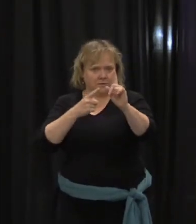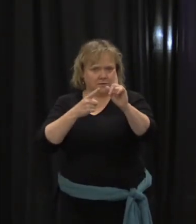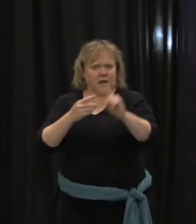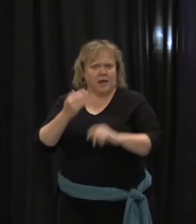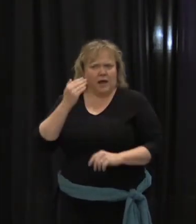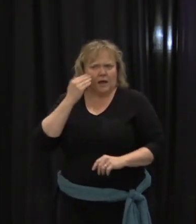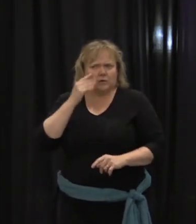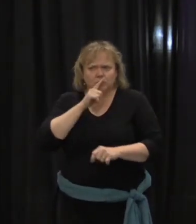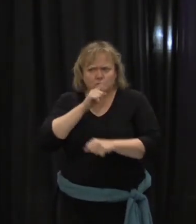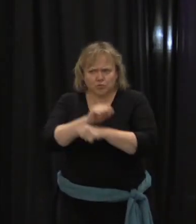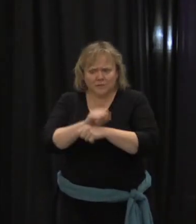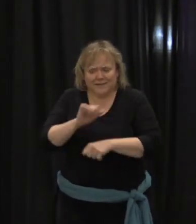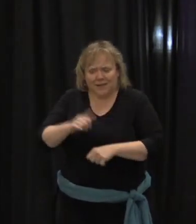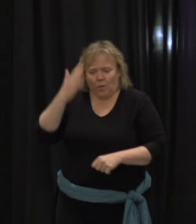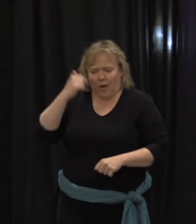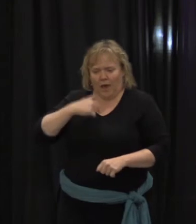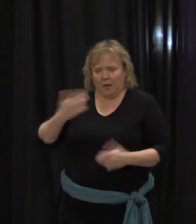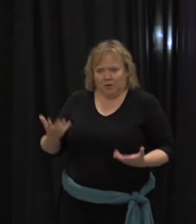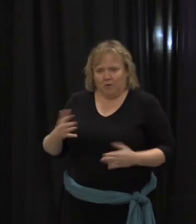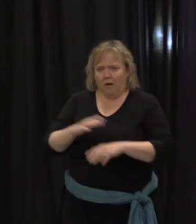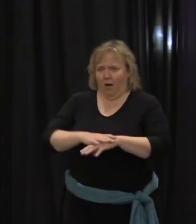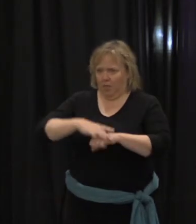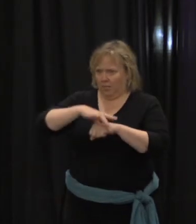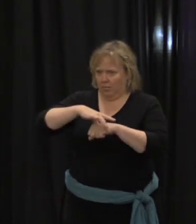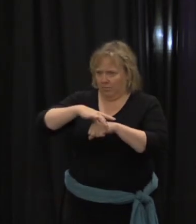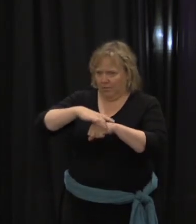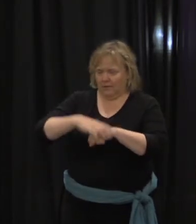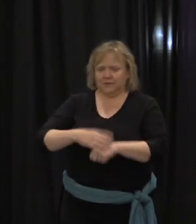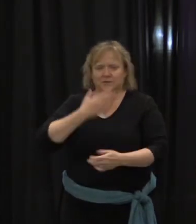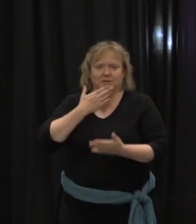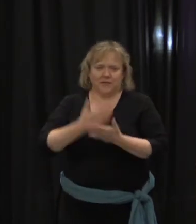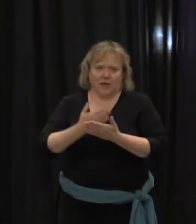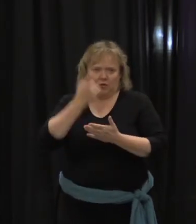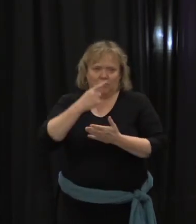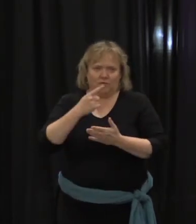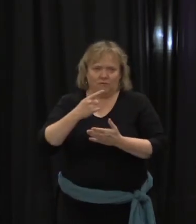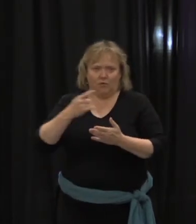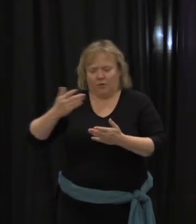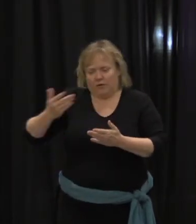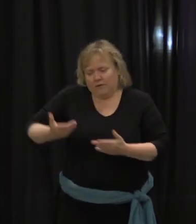this planet. So thank you very, very much for honoring and recognizing that.